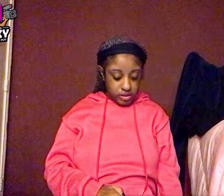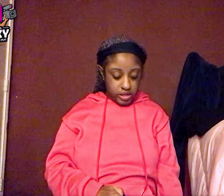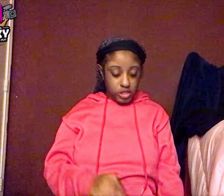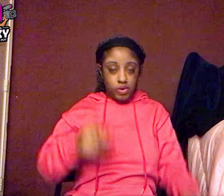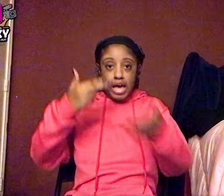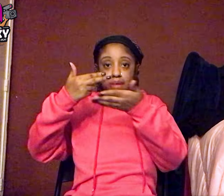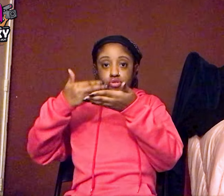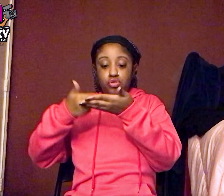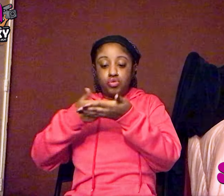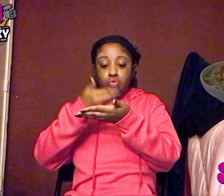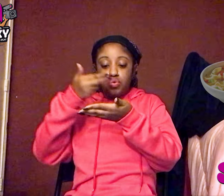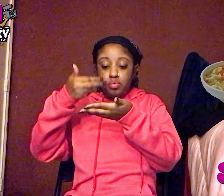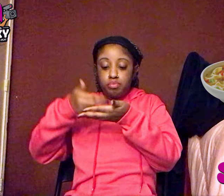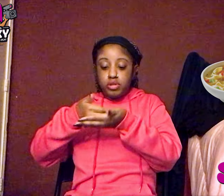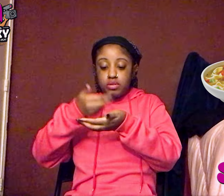Then you have soup.